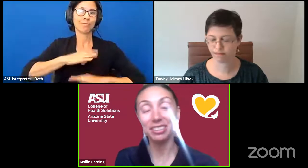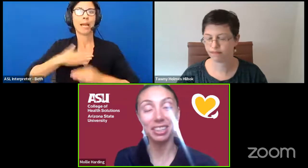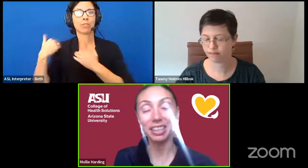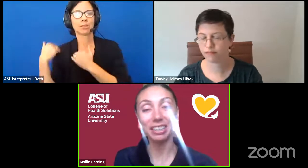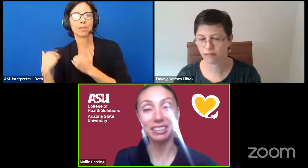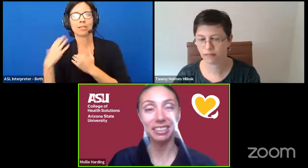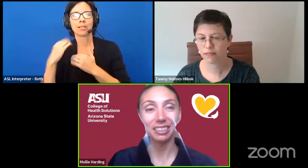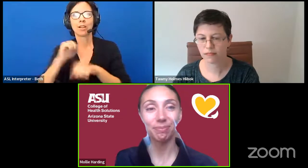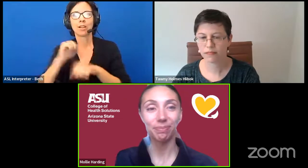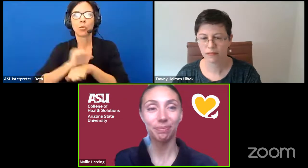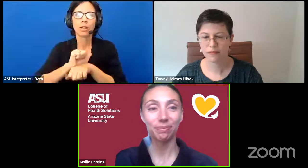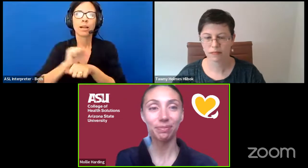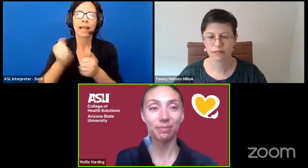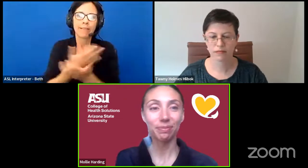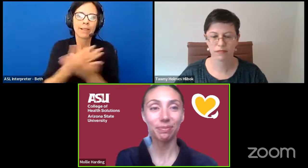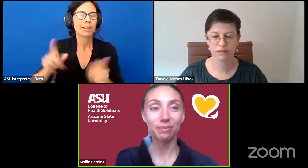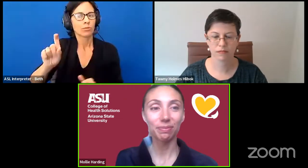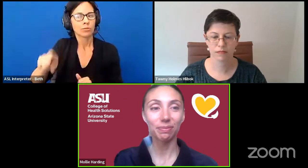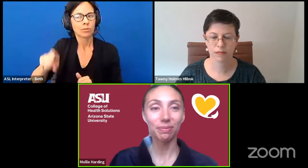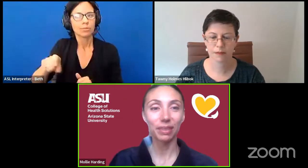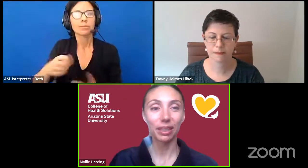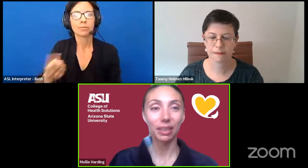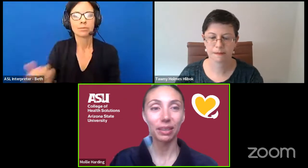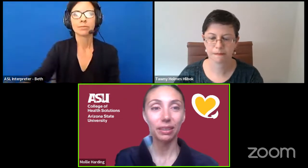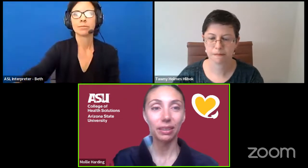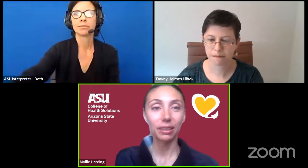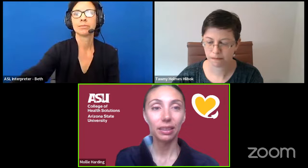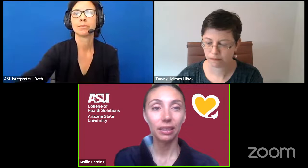all the necessary things.